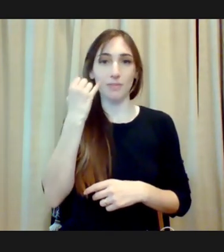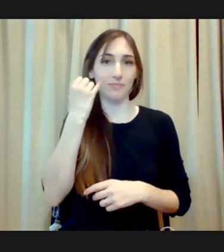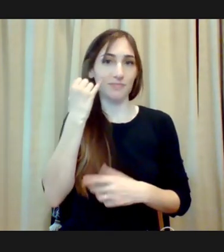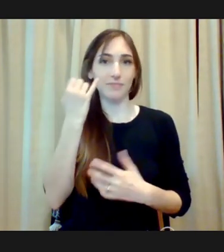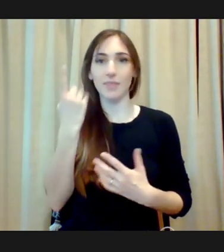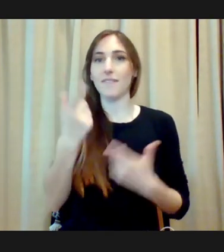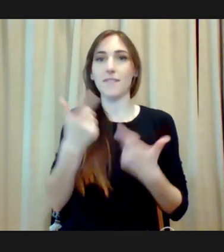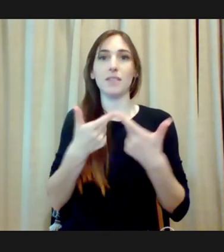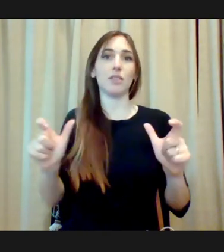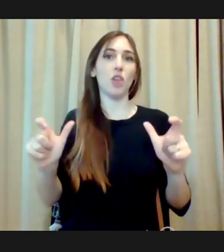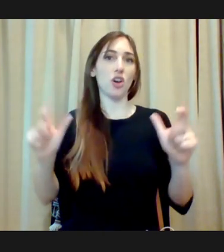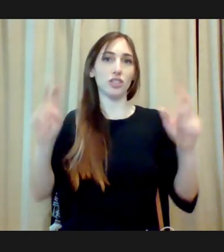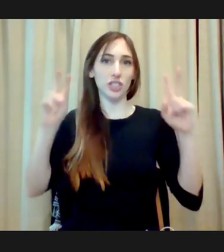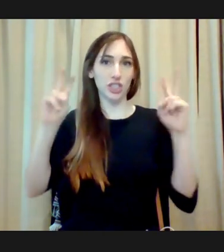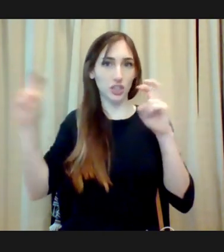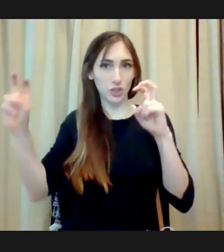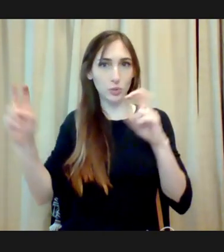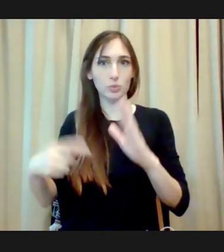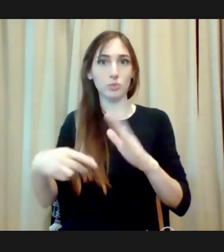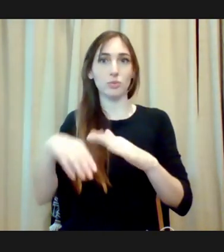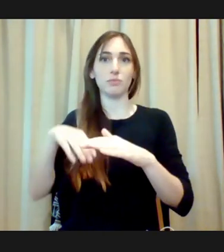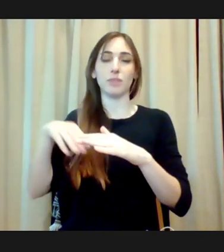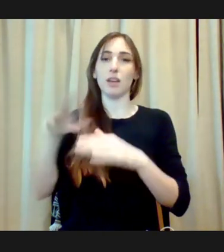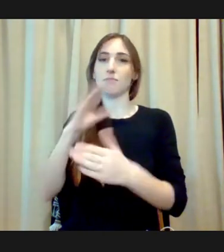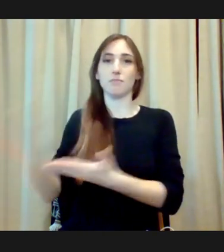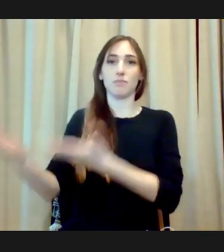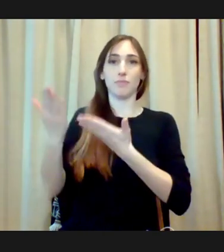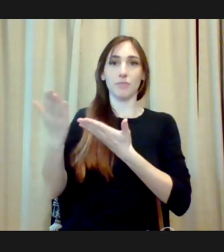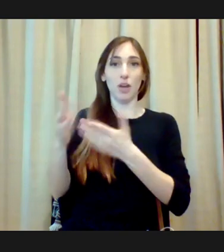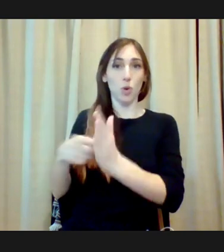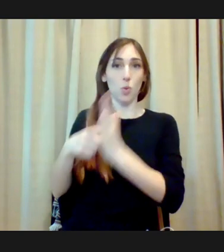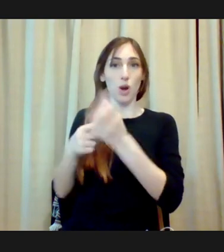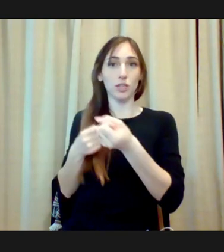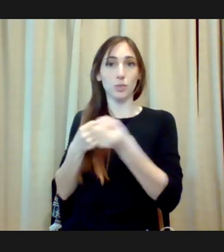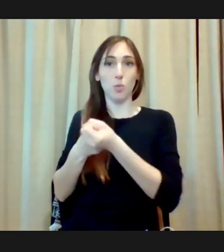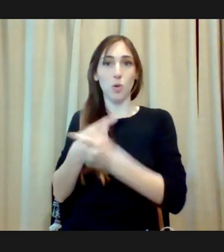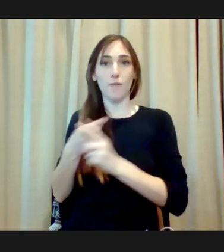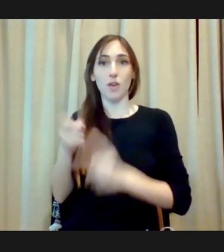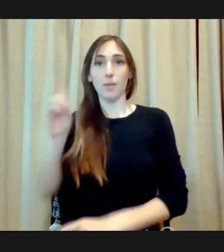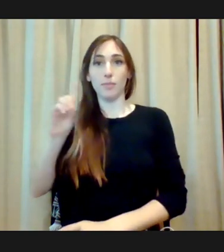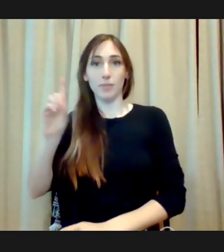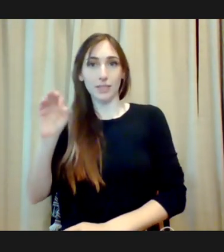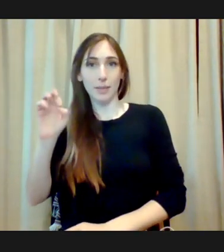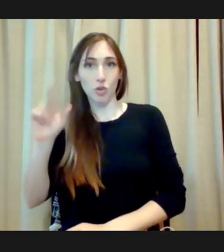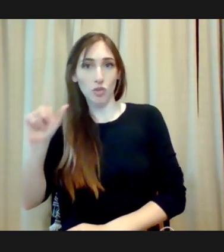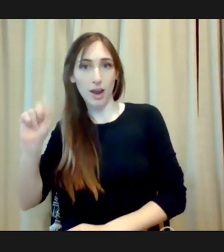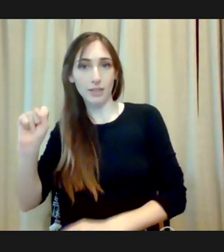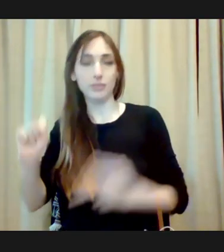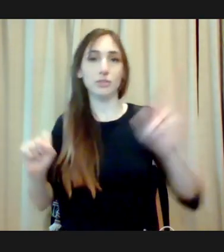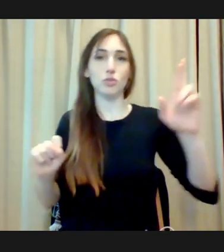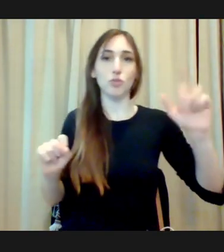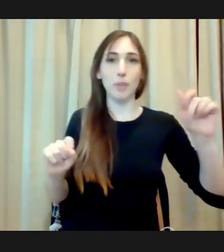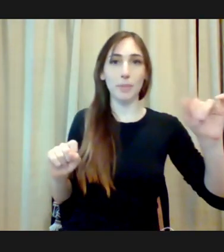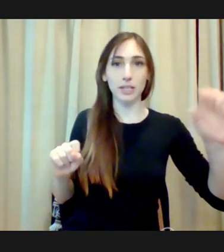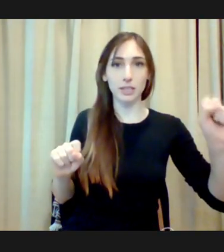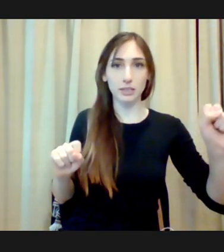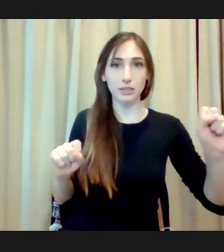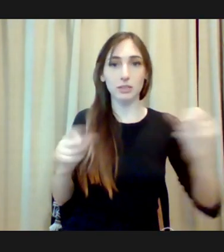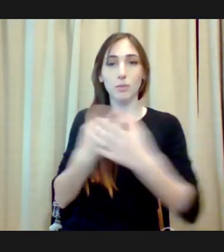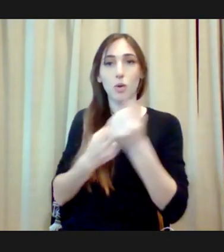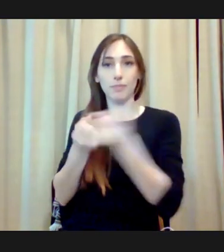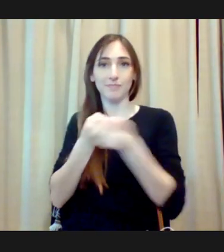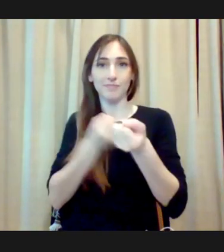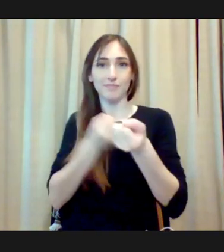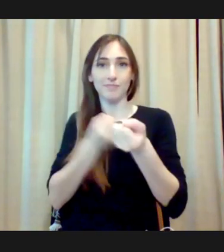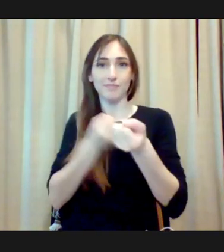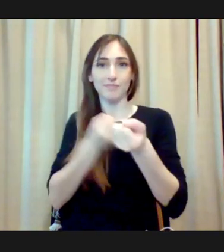in requires the support of not only Democrats, but also Republicans, then you are very unlikely to